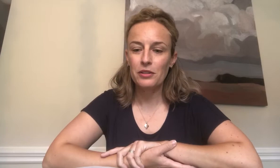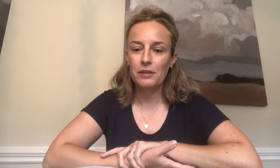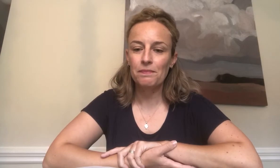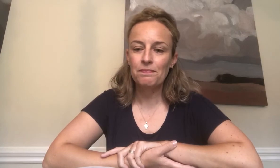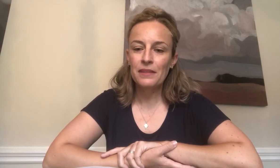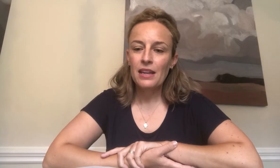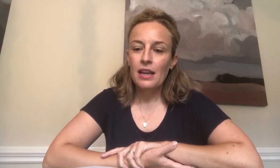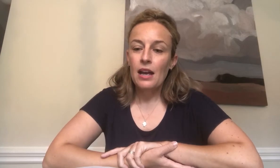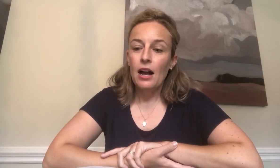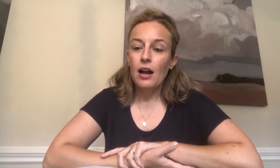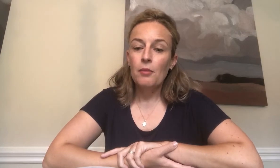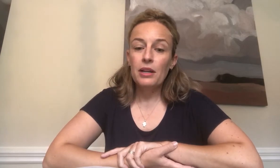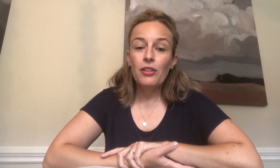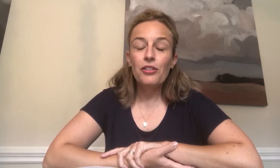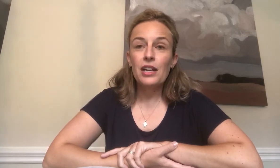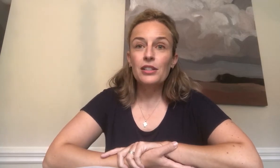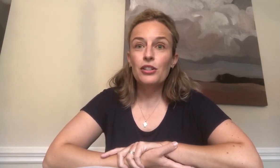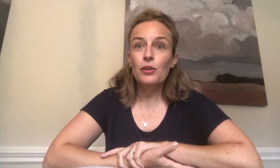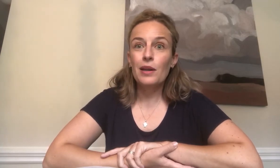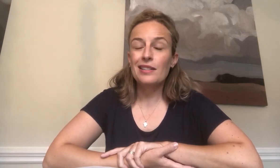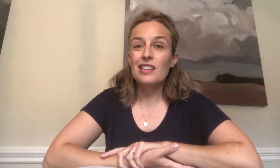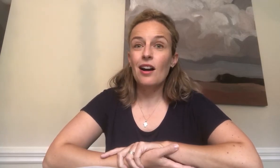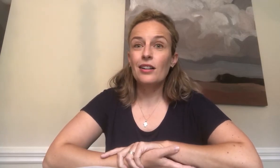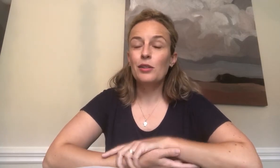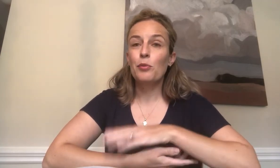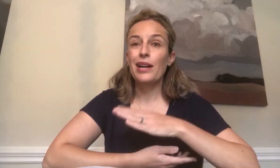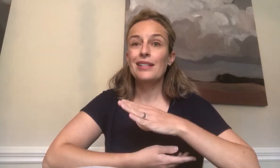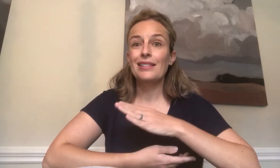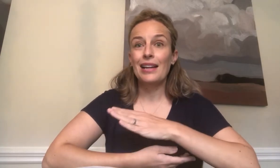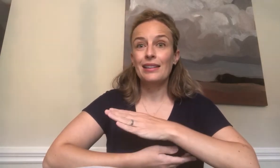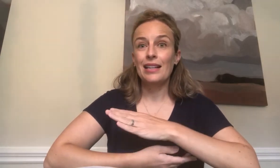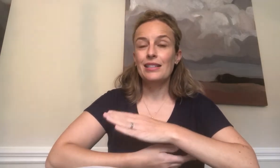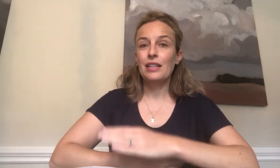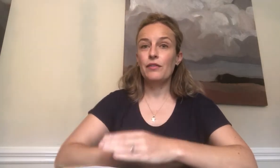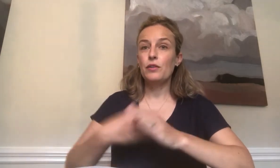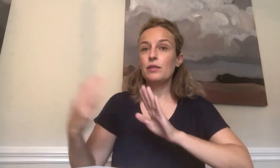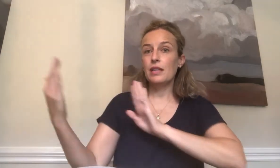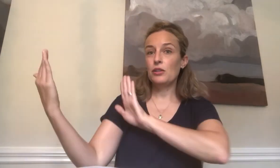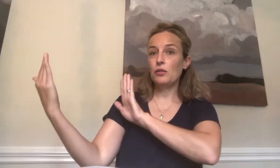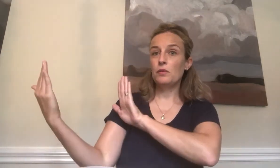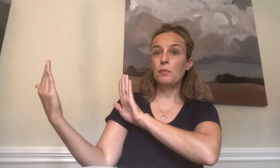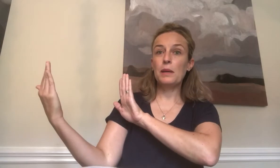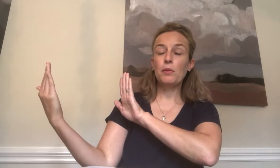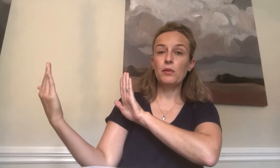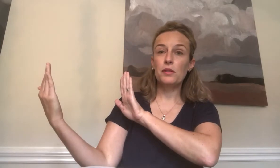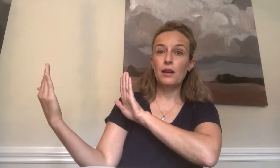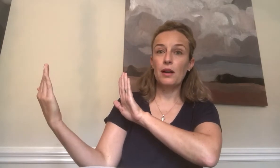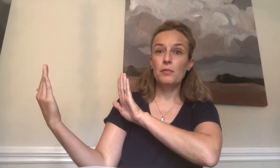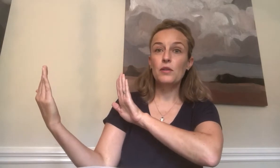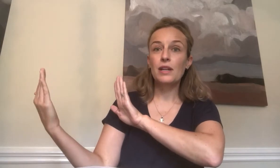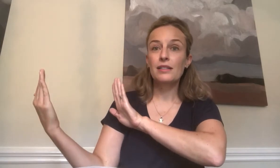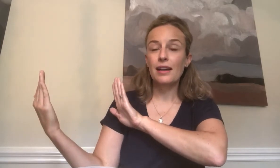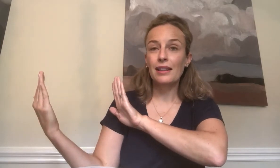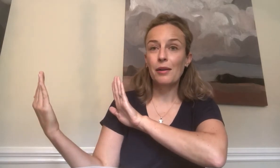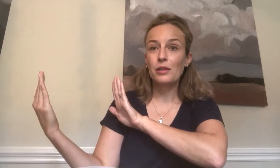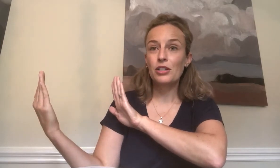person. Another thing to do is not to break sight lines. If you see two people using sign language